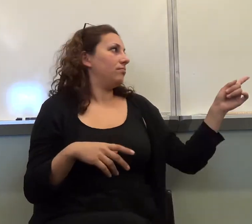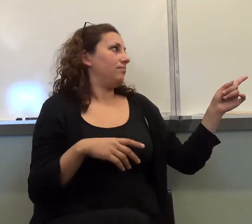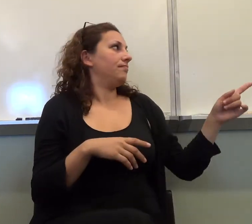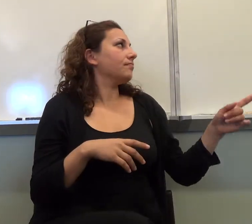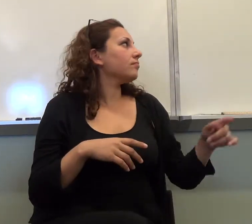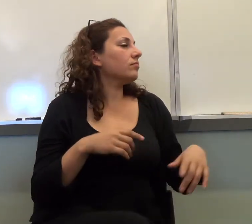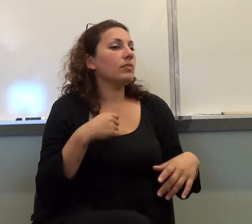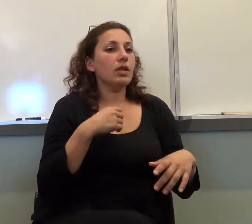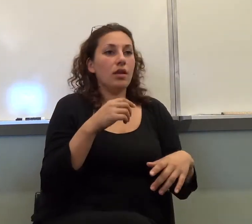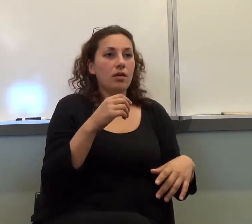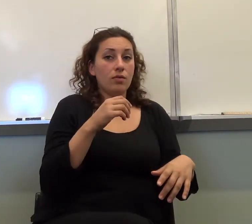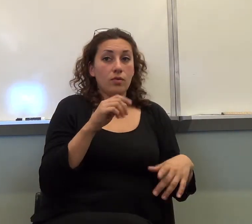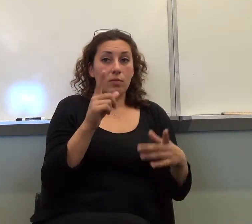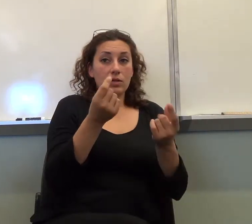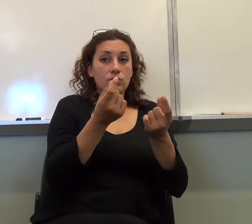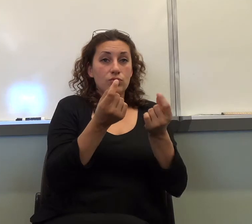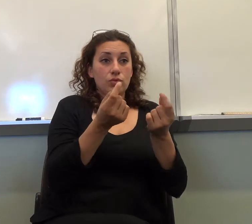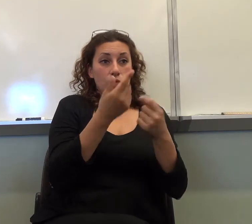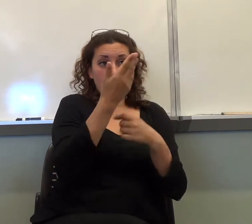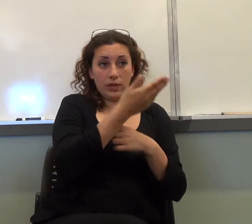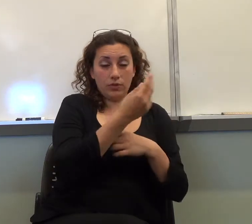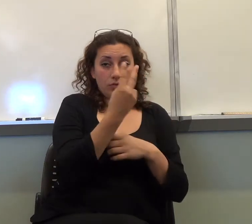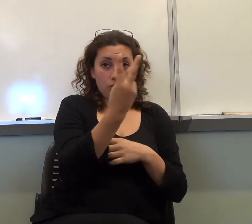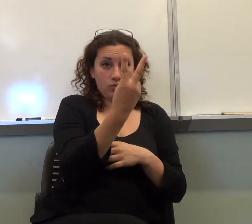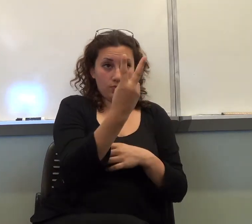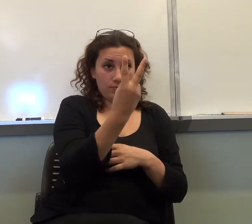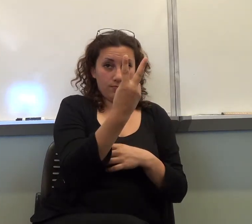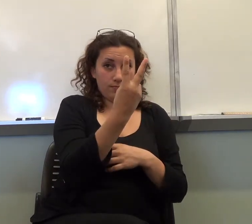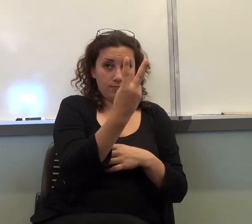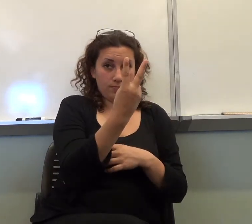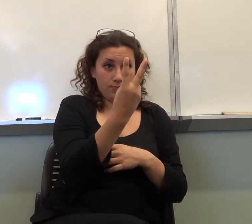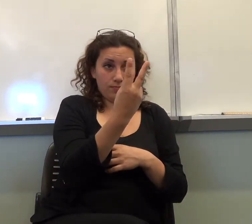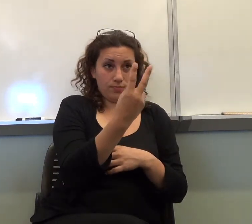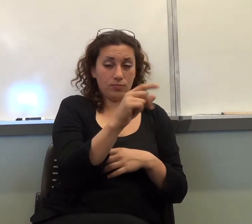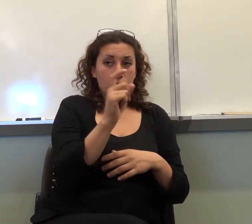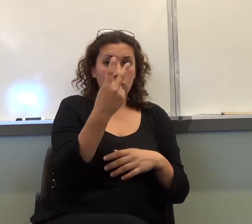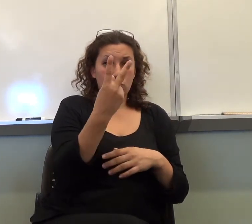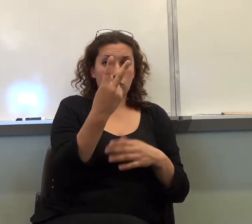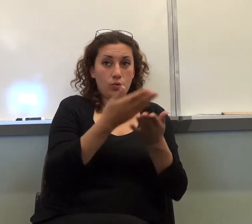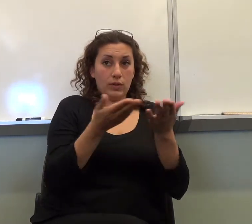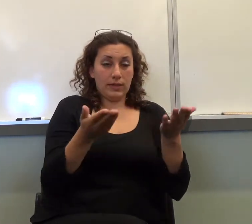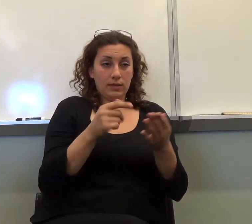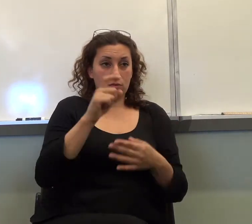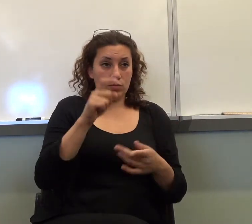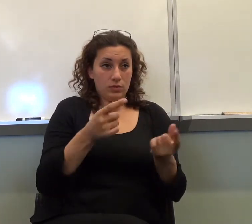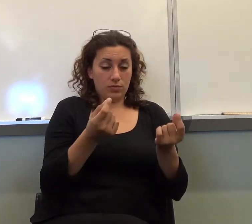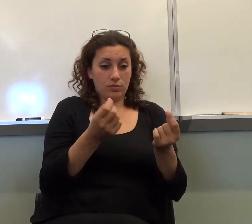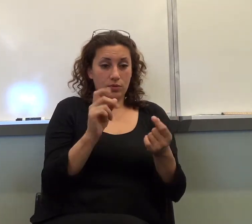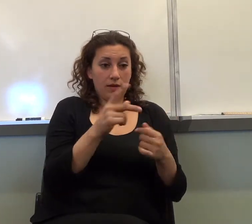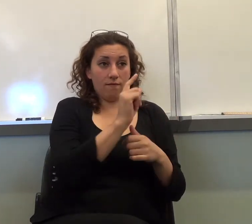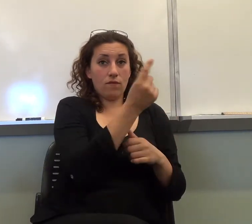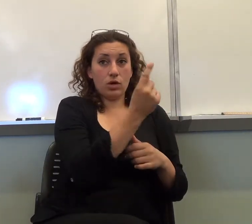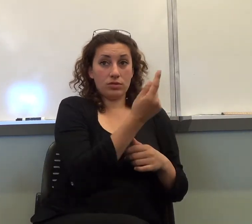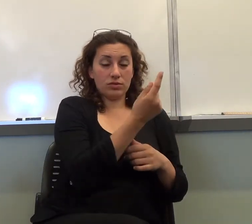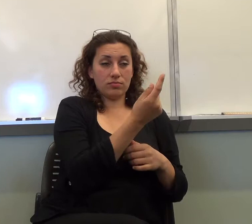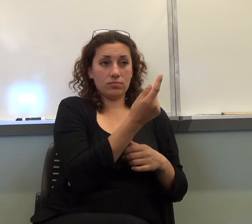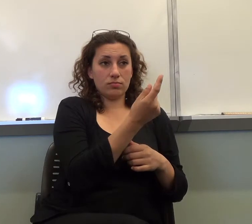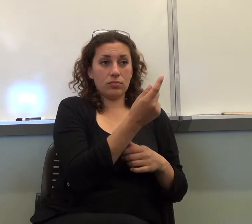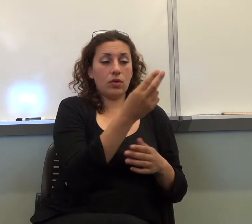for there is two things. You have to take two ideas and put them together. The first one has to do with raising to a power.